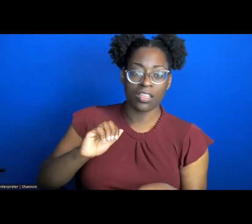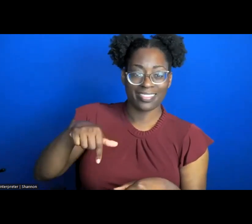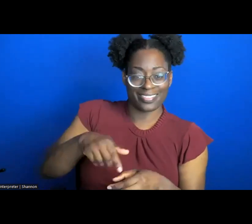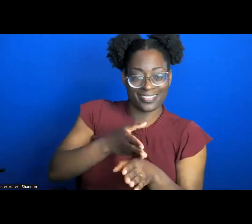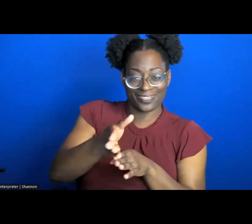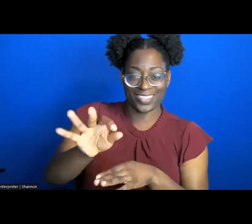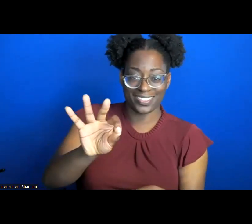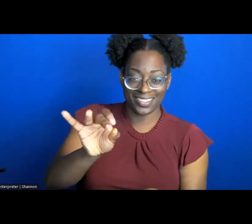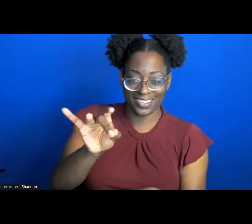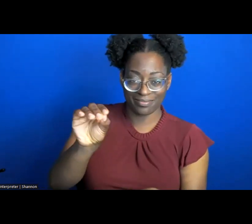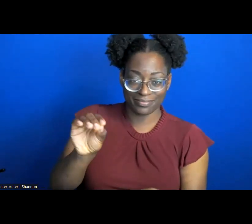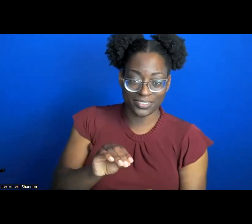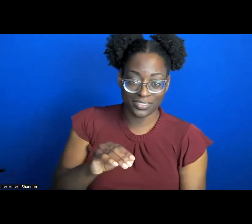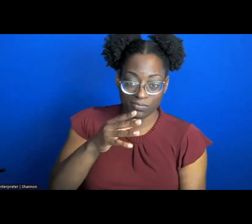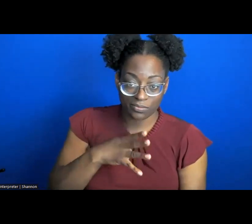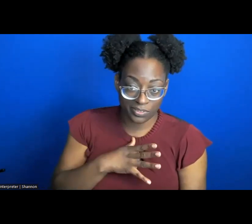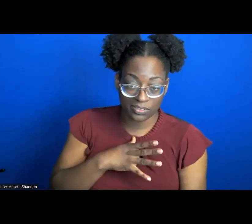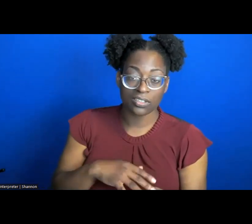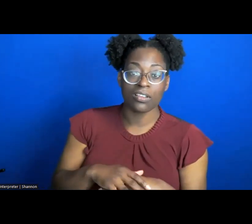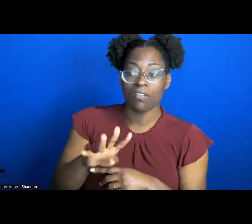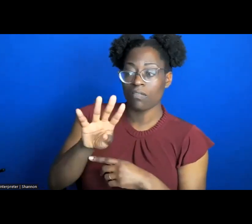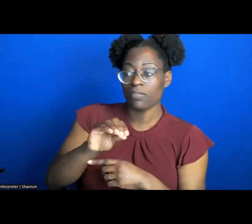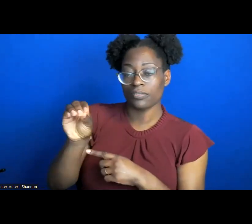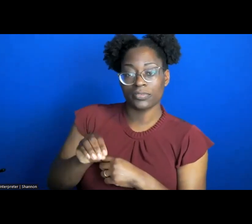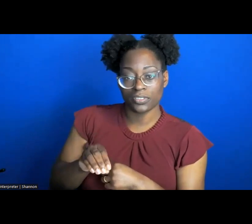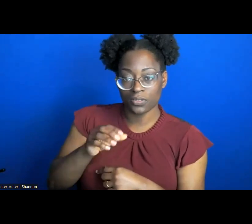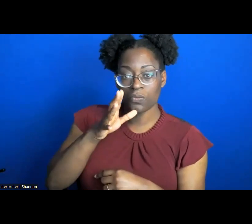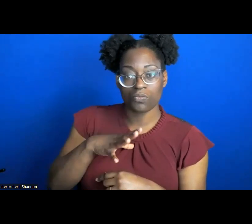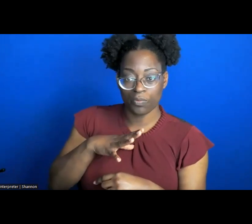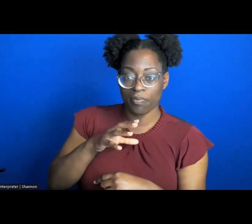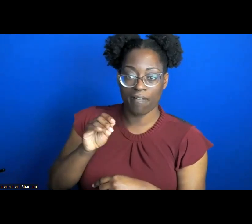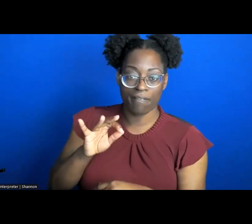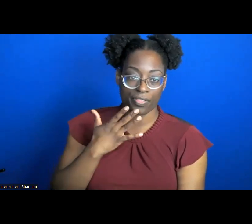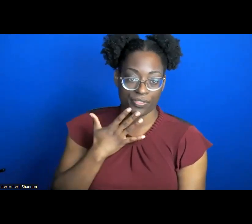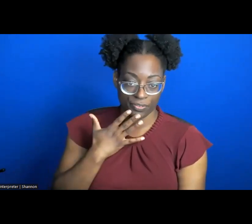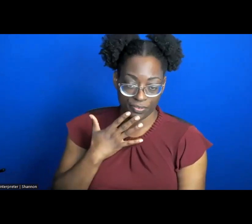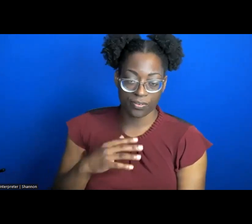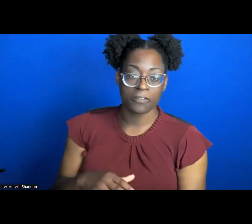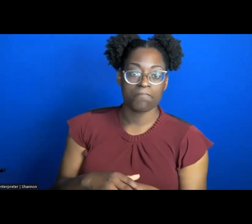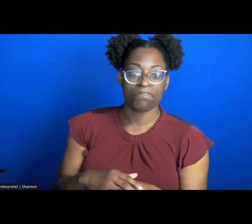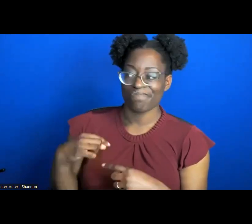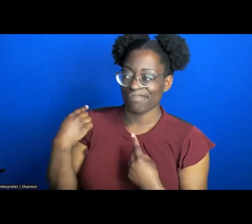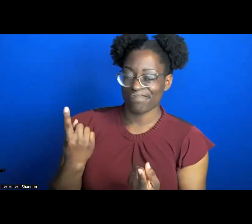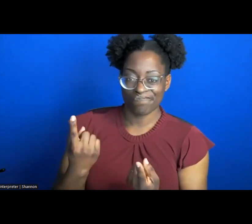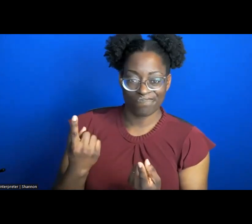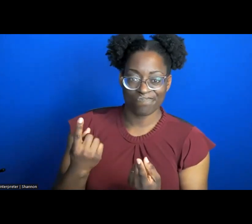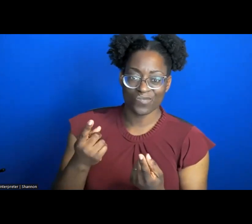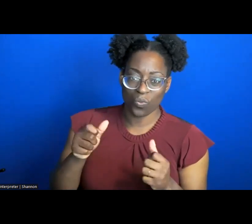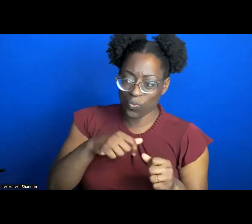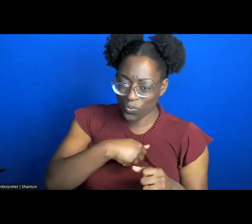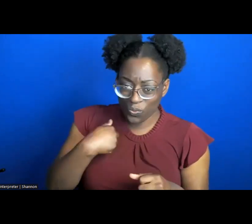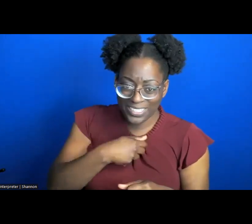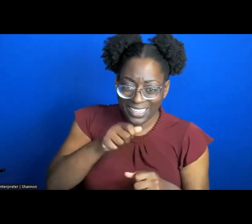States is appalling. It shows up in the words we use to describe it, babysitting and daycare, and